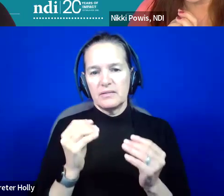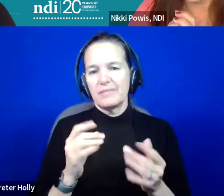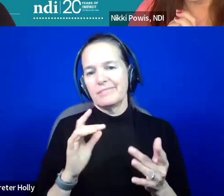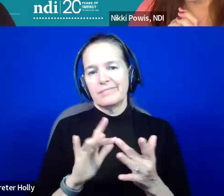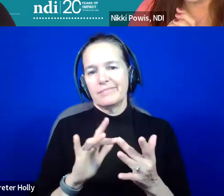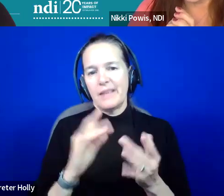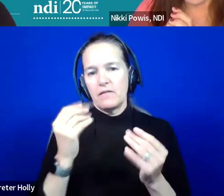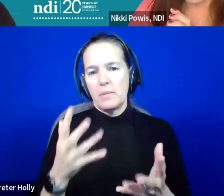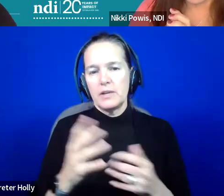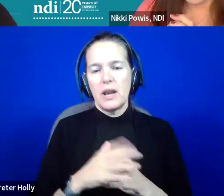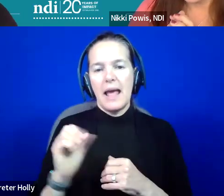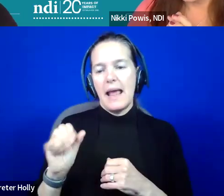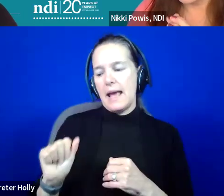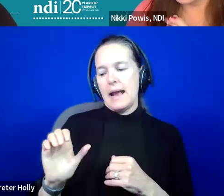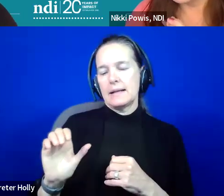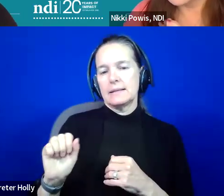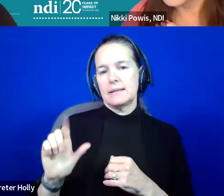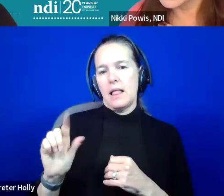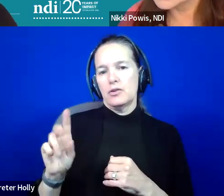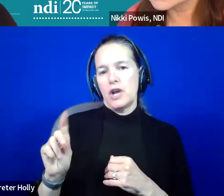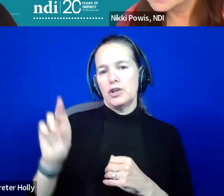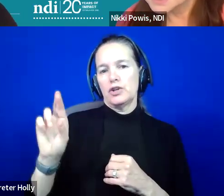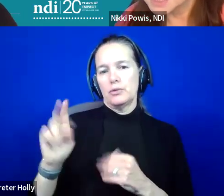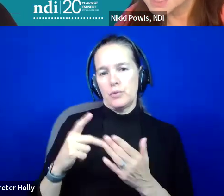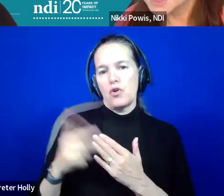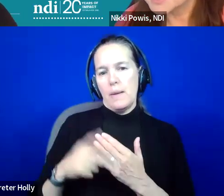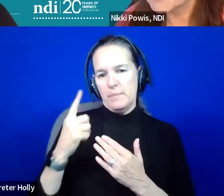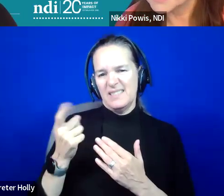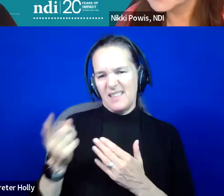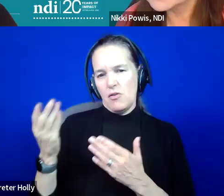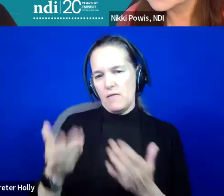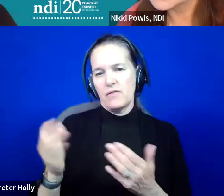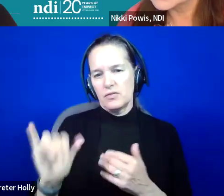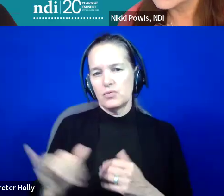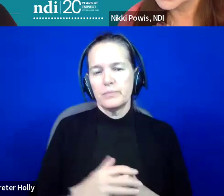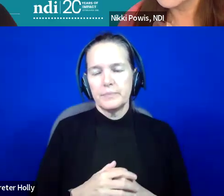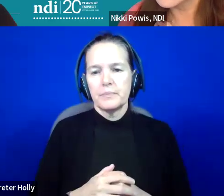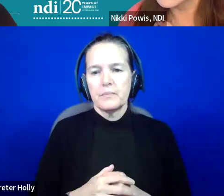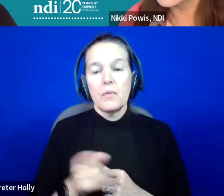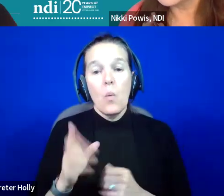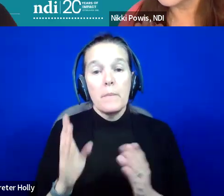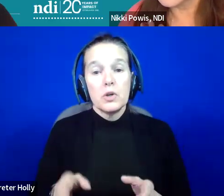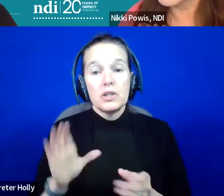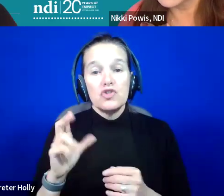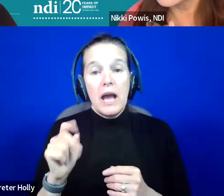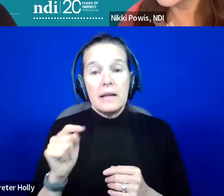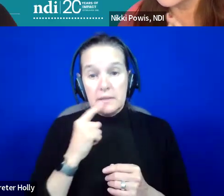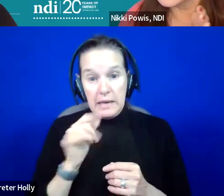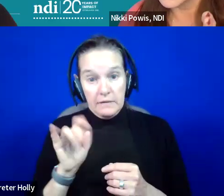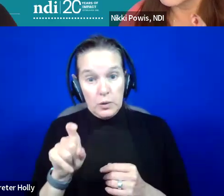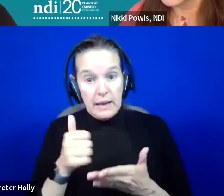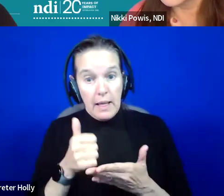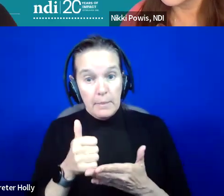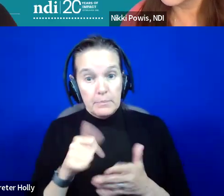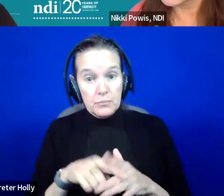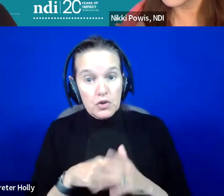accelerator program because they do offer many of those things. There is a person in the chat that says if you need help getting